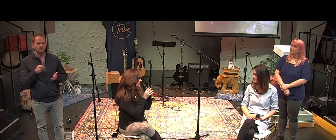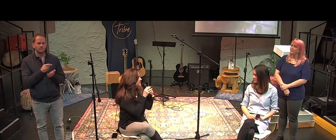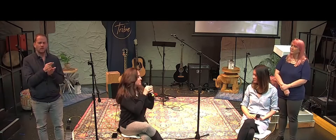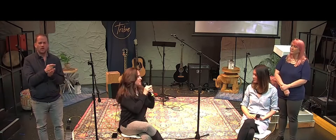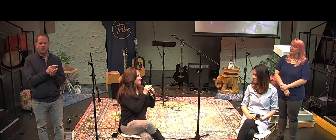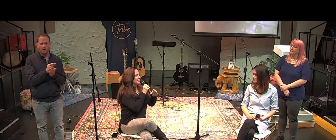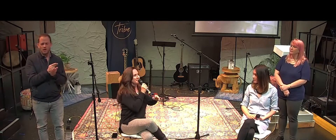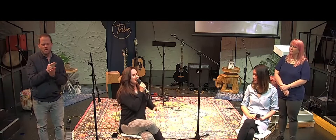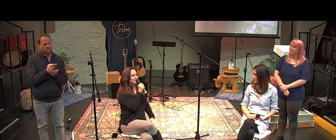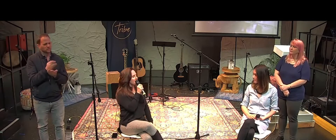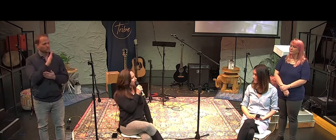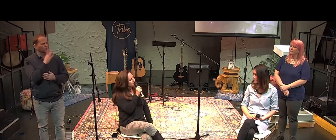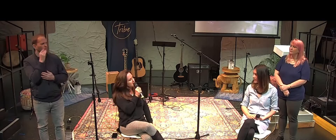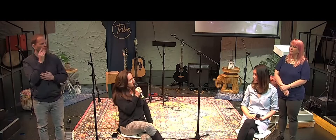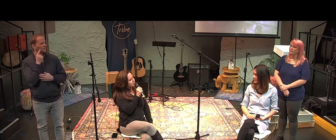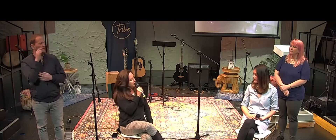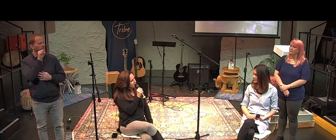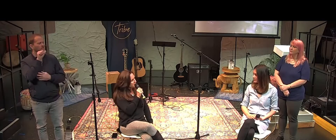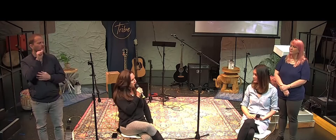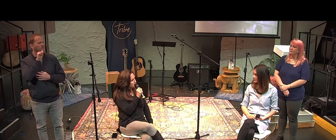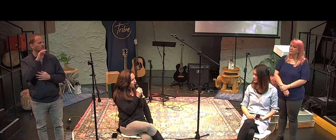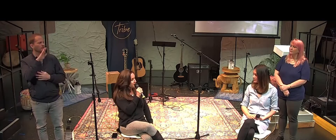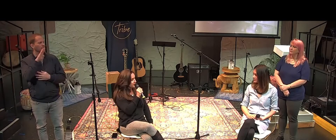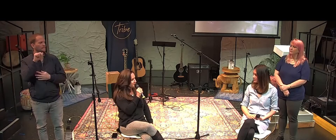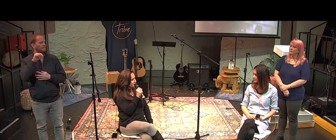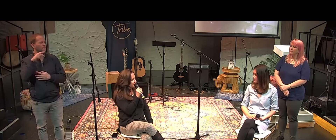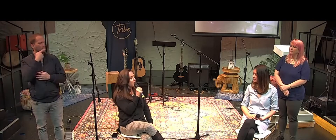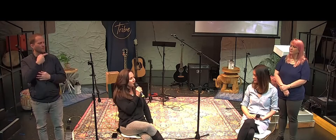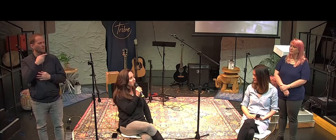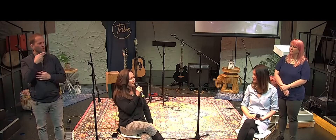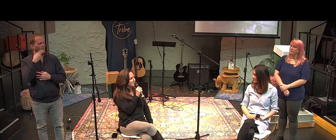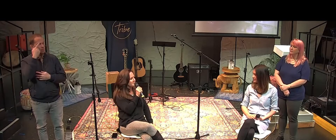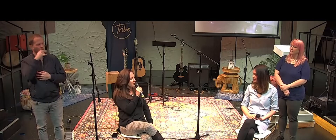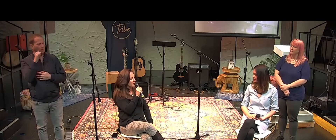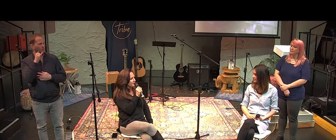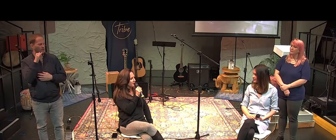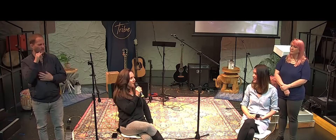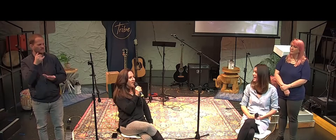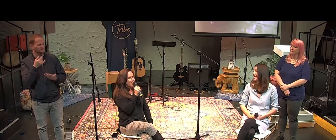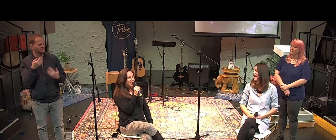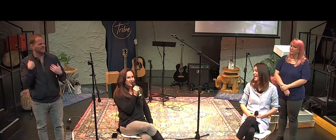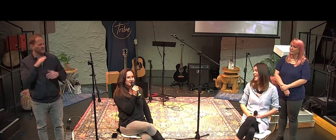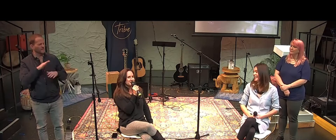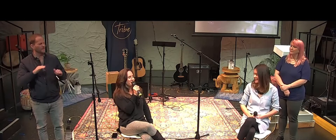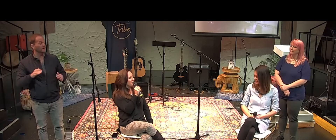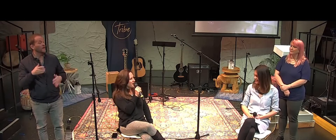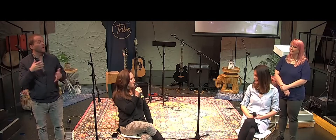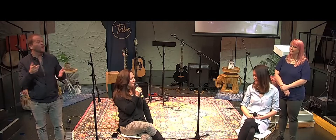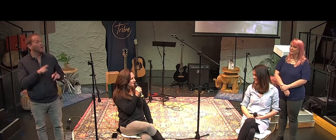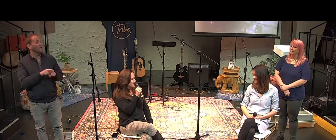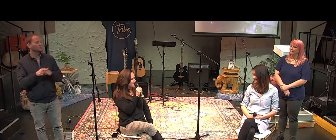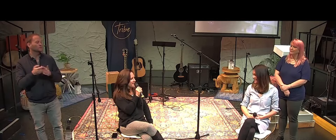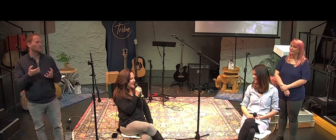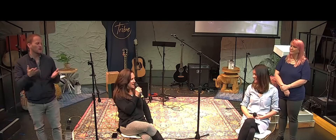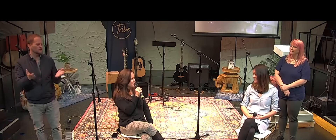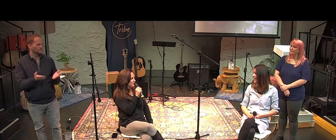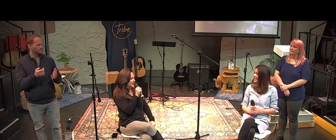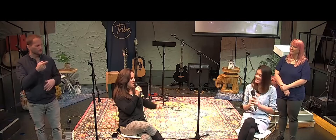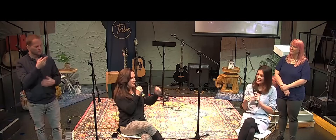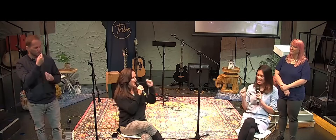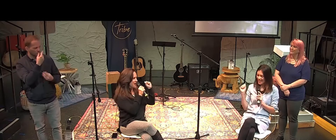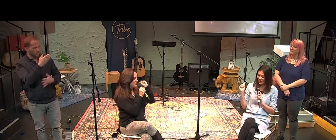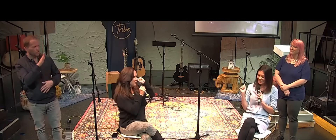feels like when you have little kids. And also, I just want to encourage you, my friend, your day is coming. There is a father-son